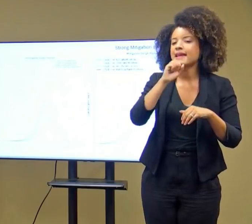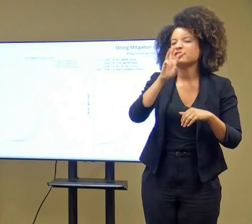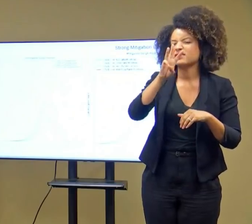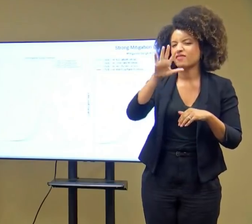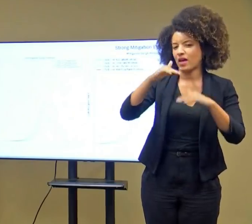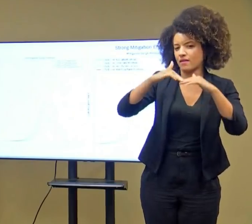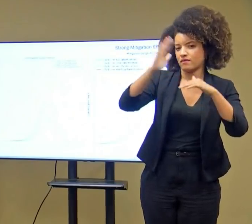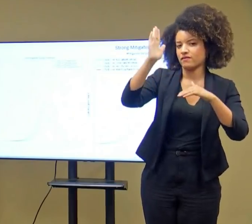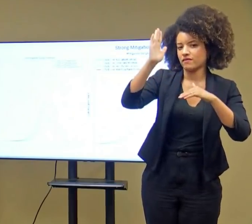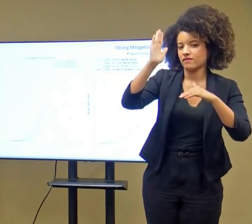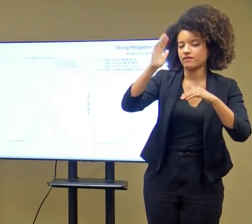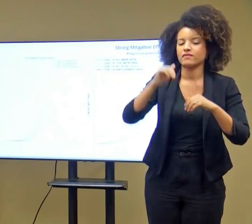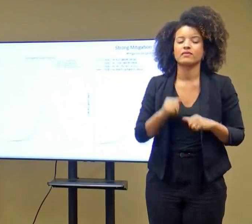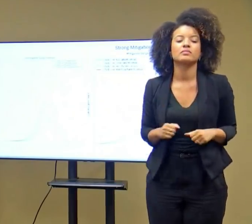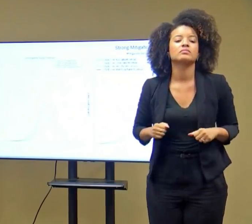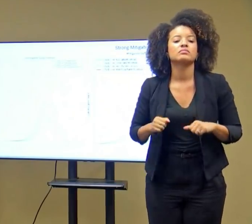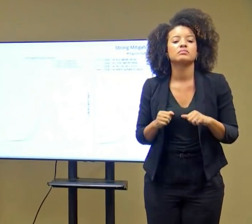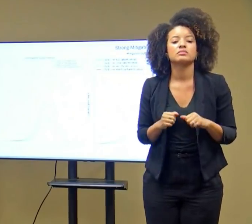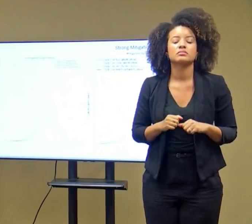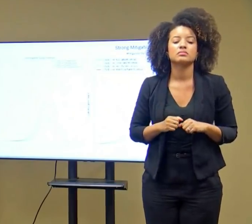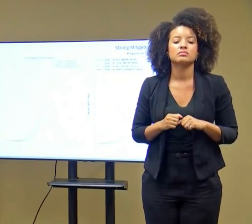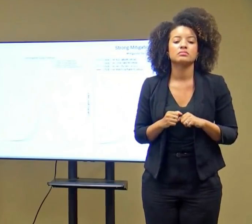older.